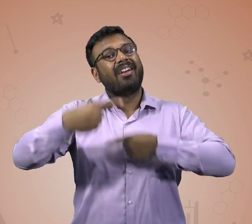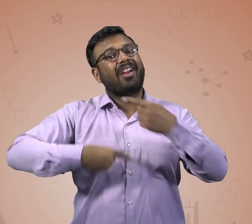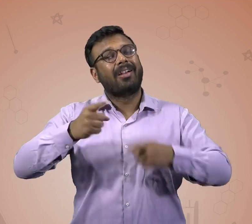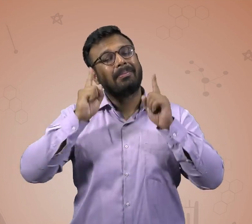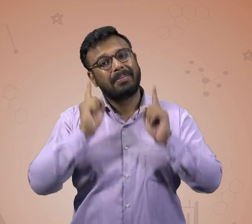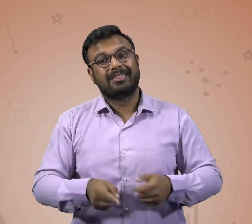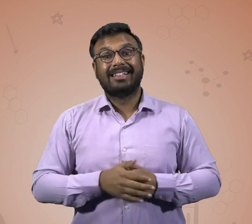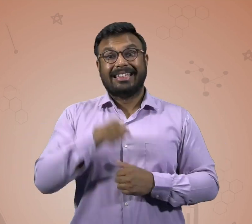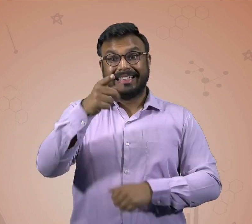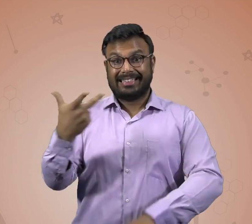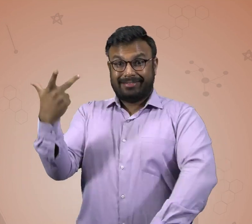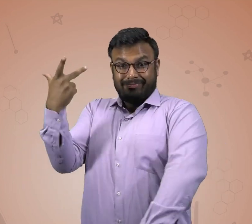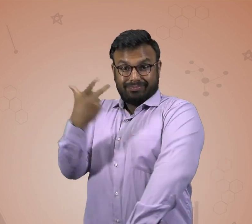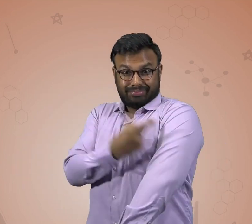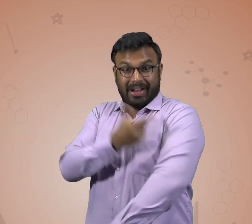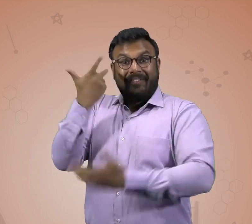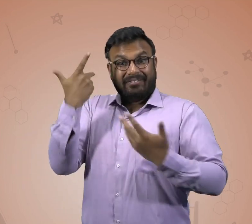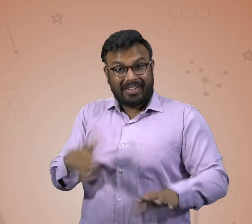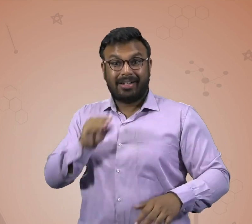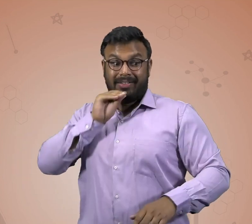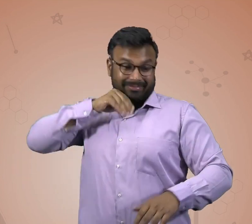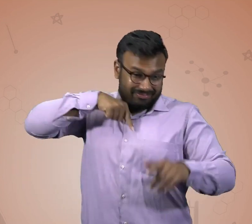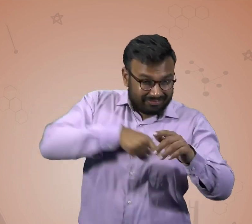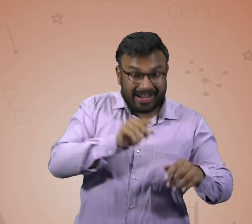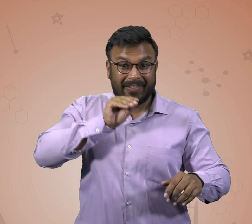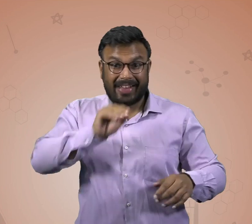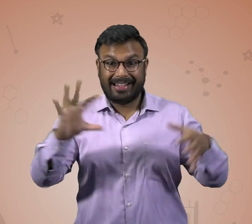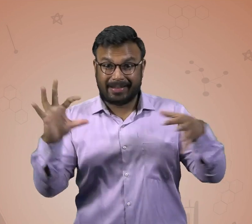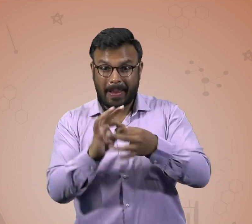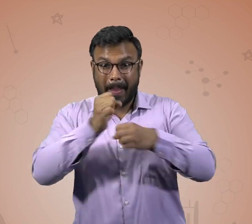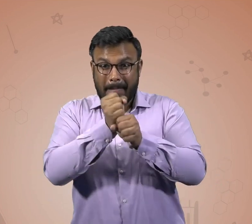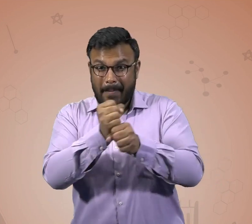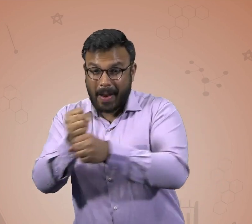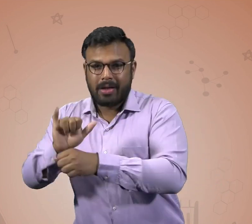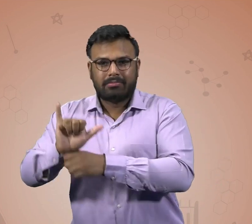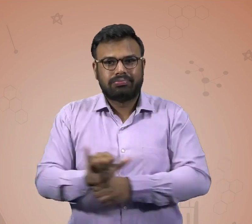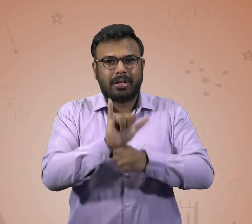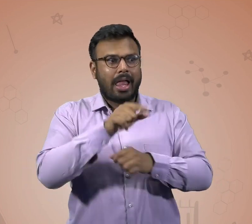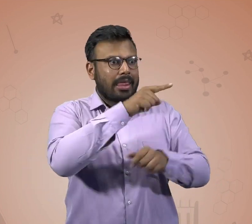That is why vaccines play such an important role of updating the antibody reserves in our body